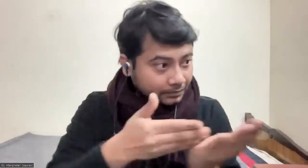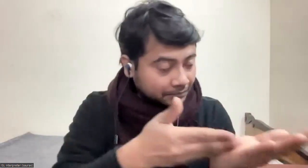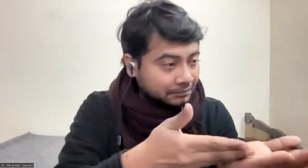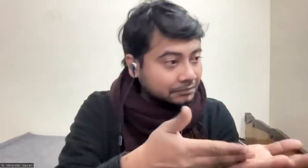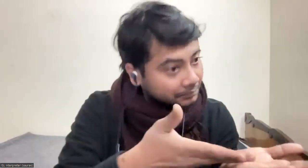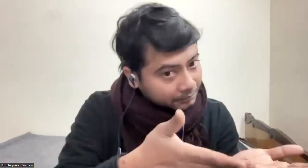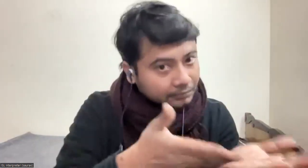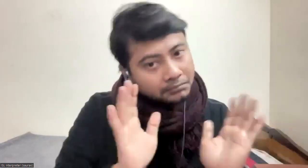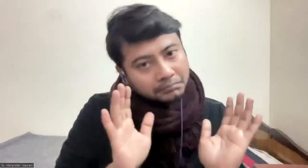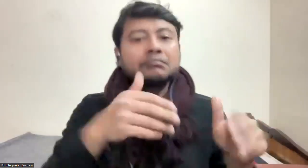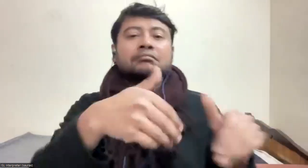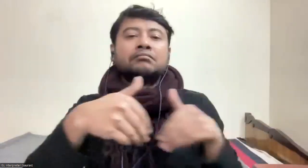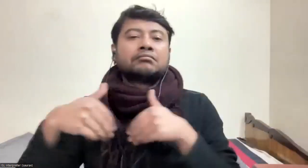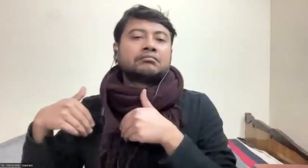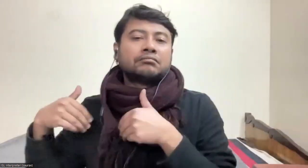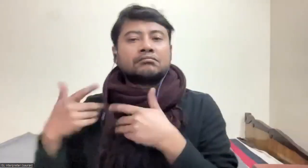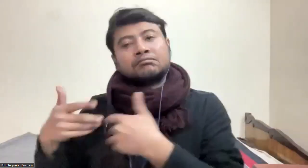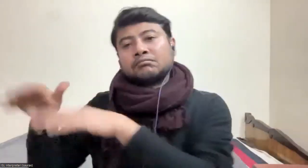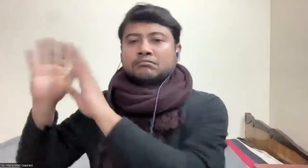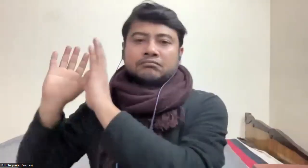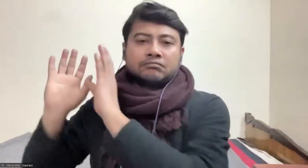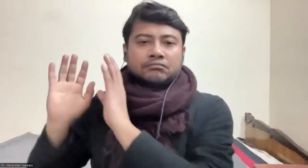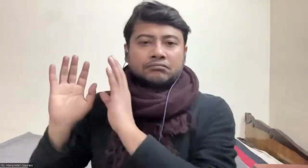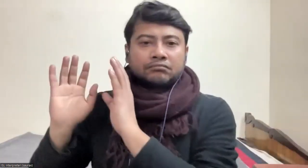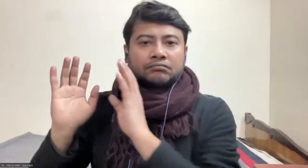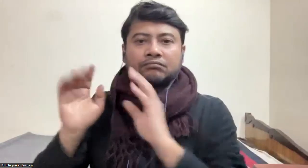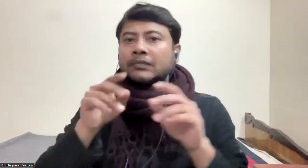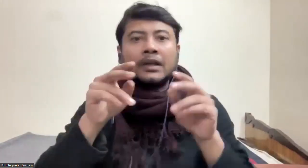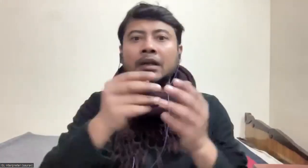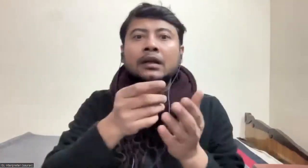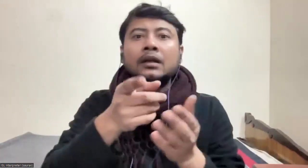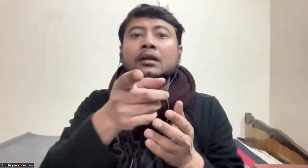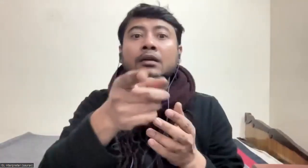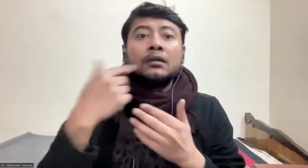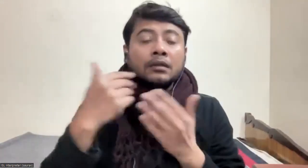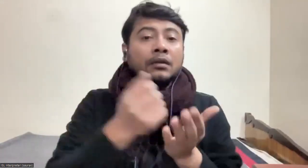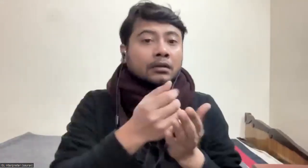to convince such people. Is that clear?